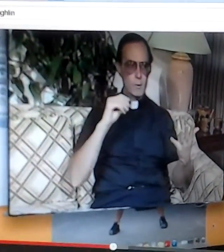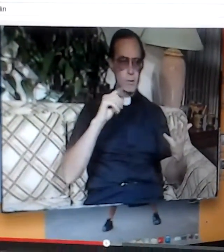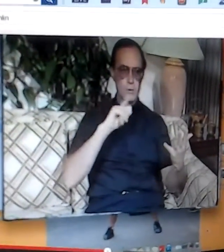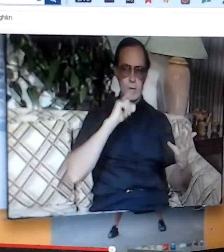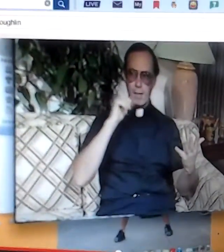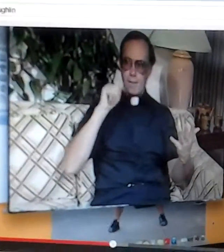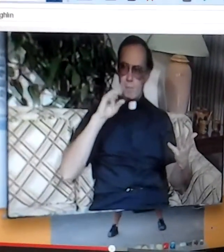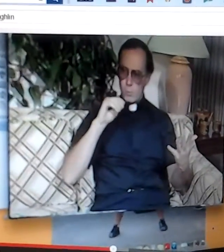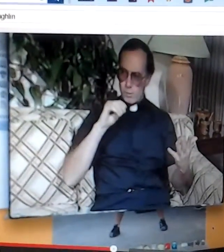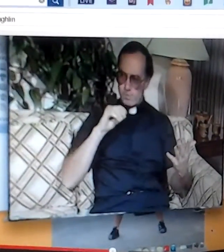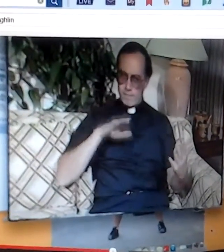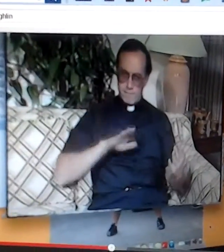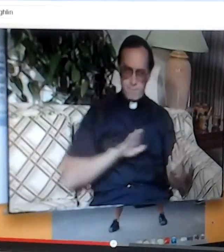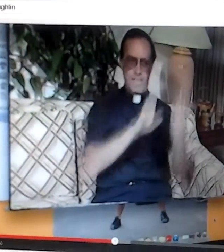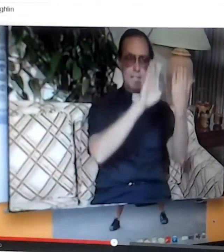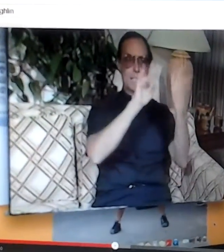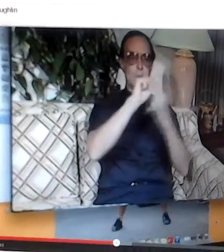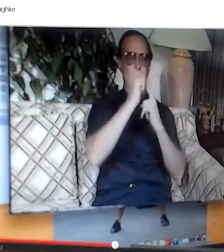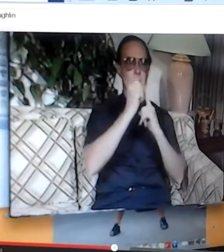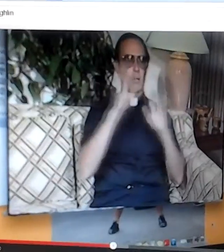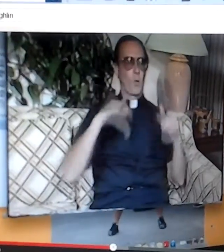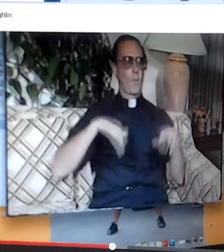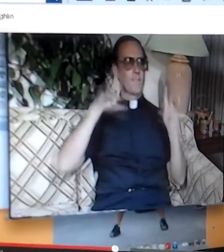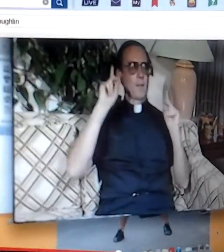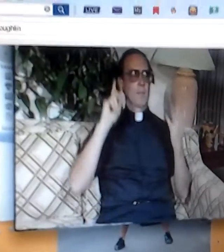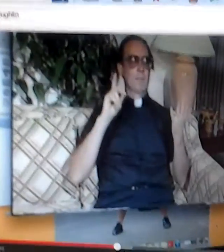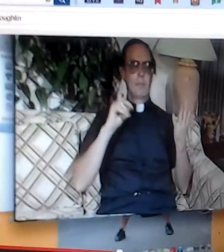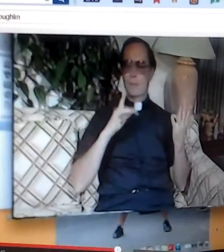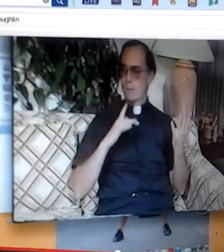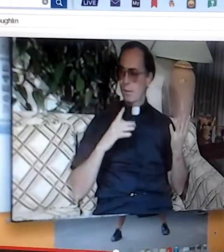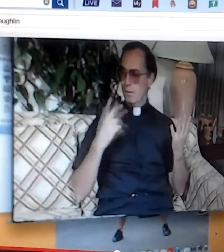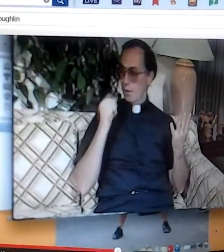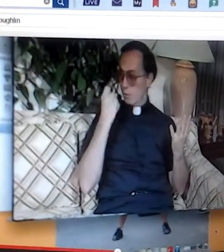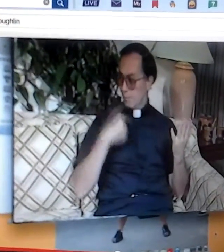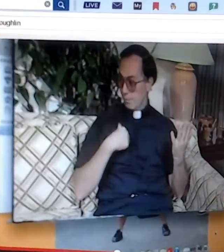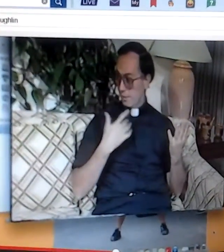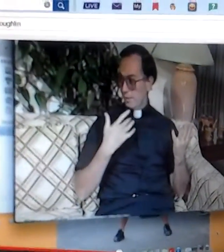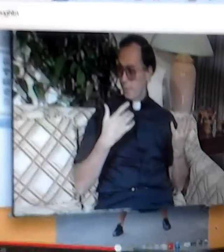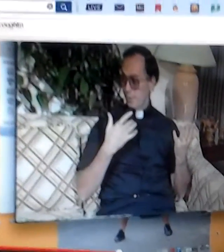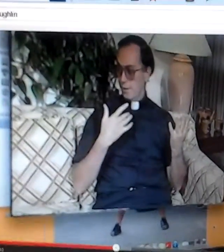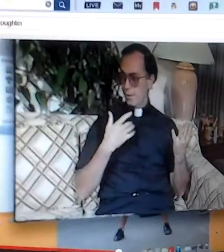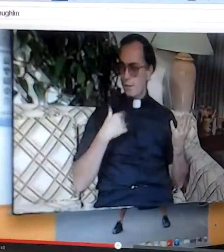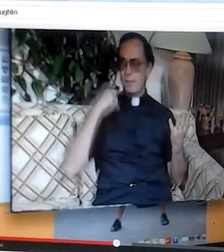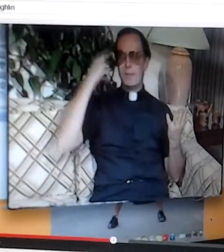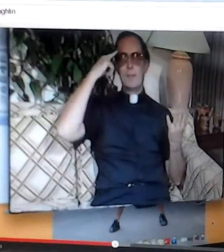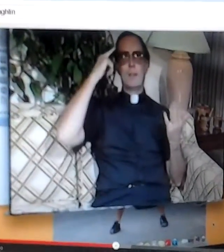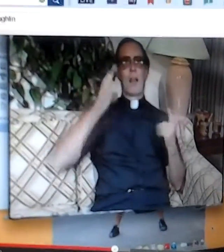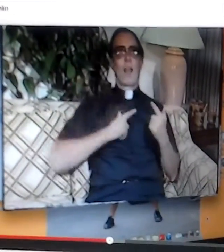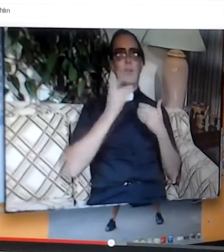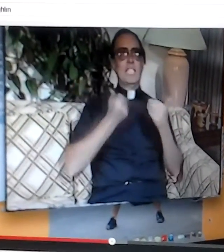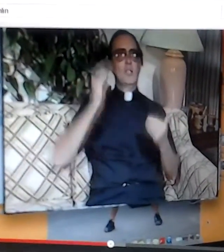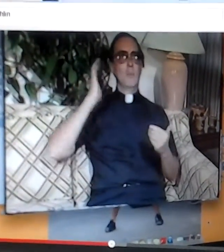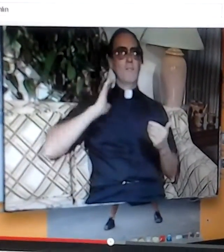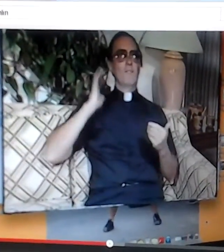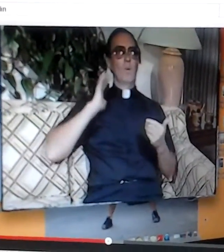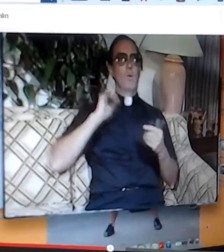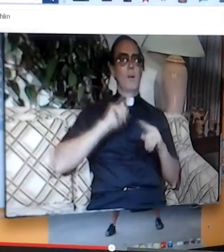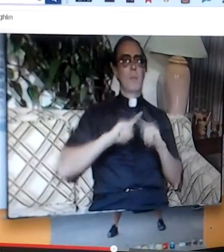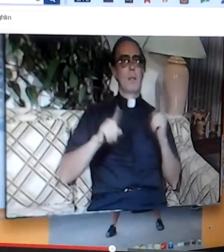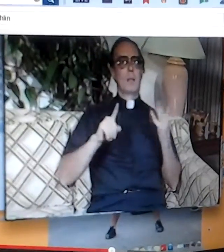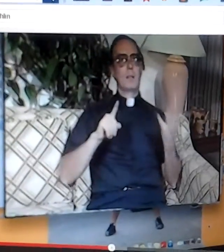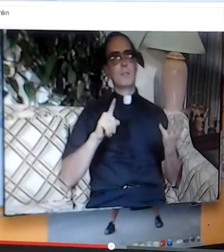Before, school was easy. There was signing going on. I could communicate. But now there's a new challenge that I have to face. New